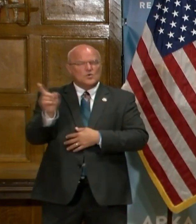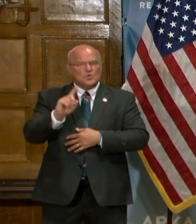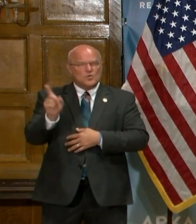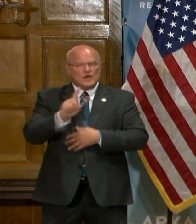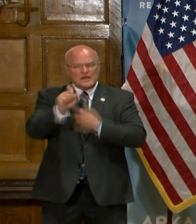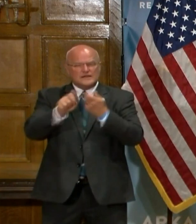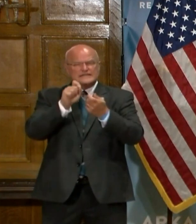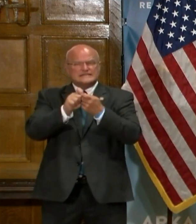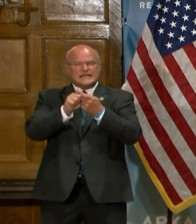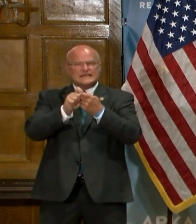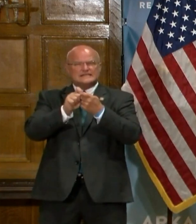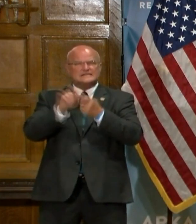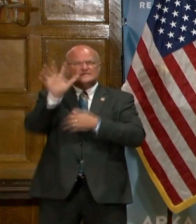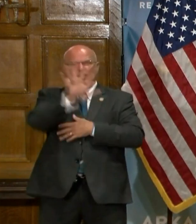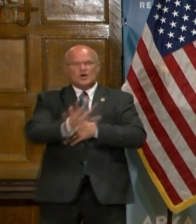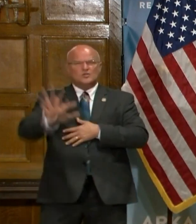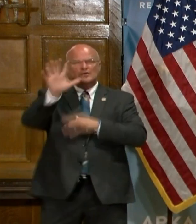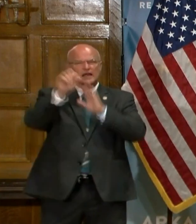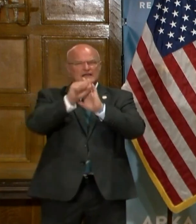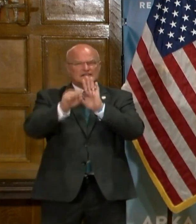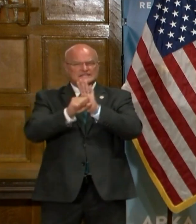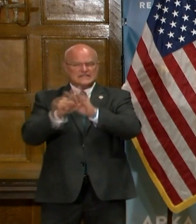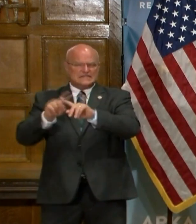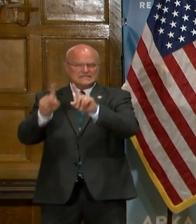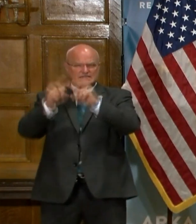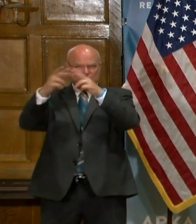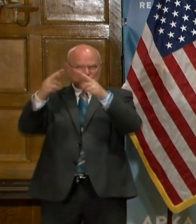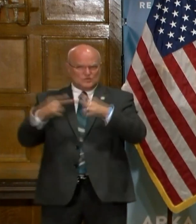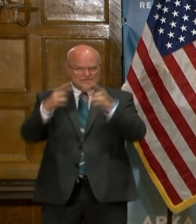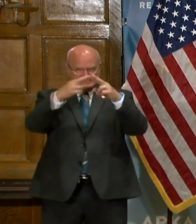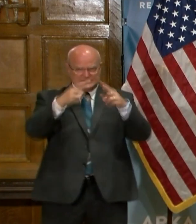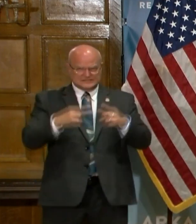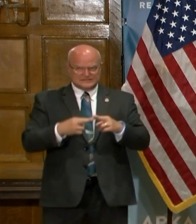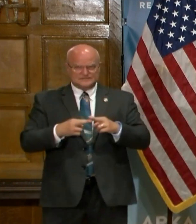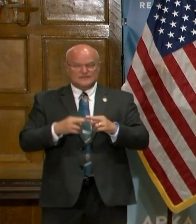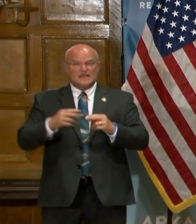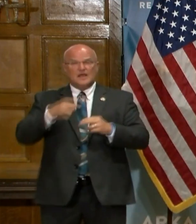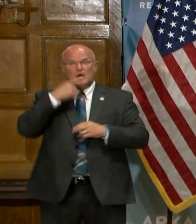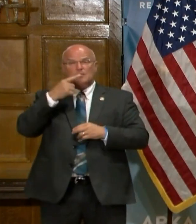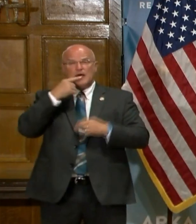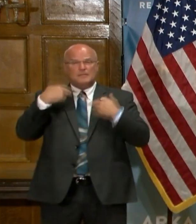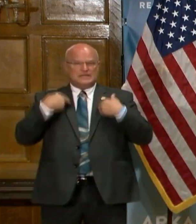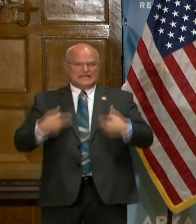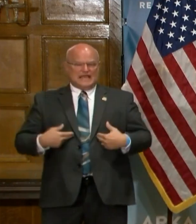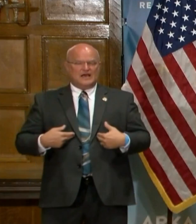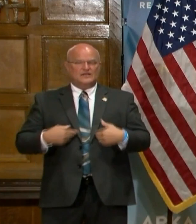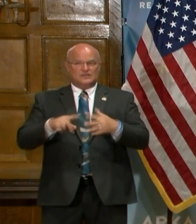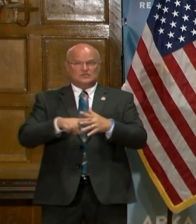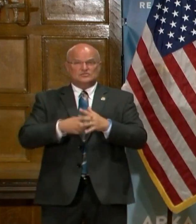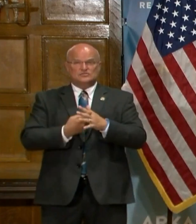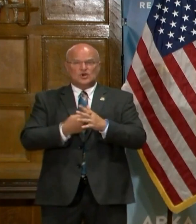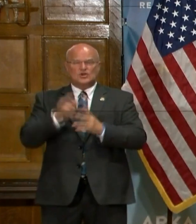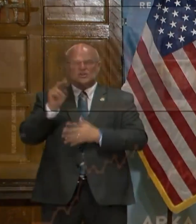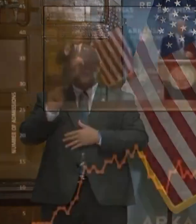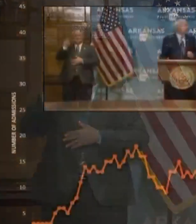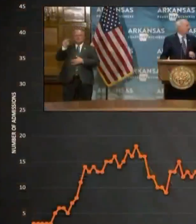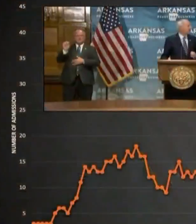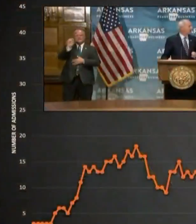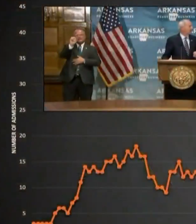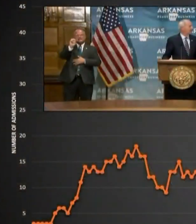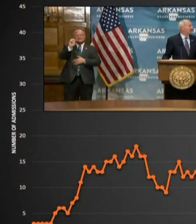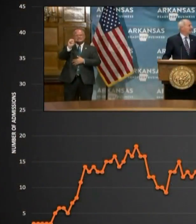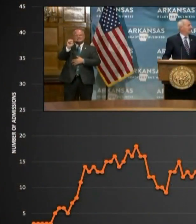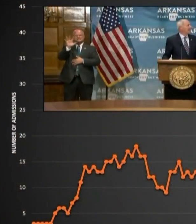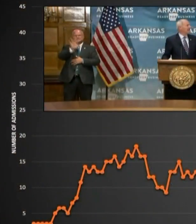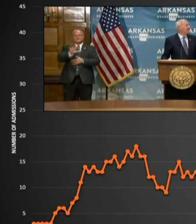where we are across the state by different regions. And these are public health regions. We're starting in the northeast region